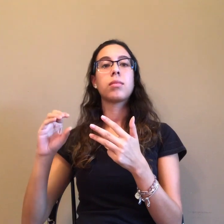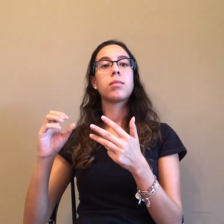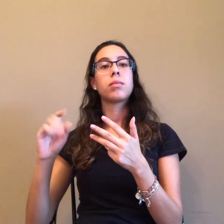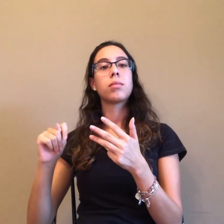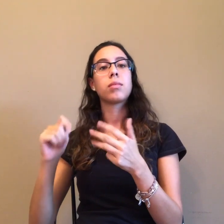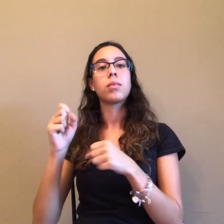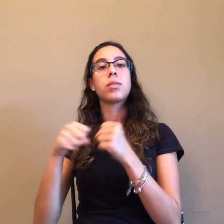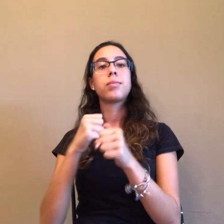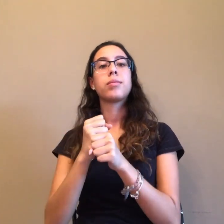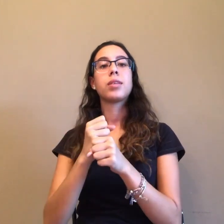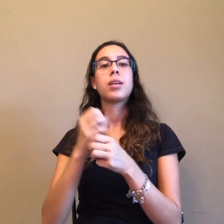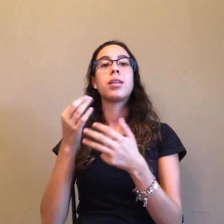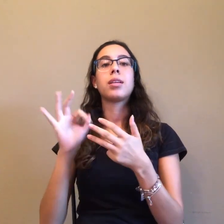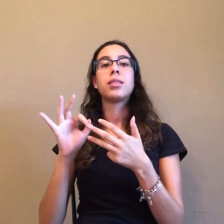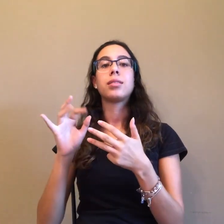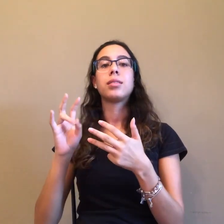Act of 1973.